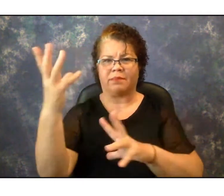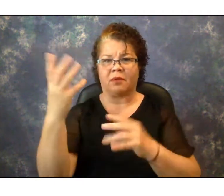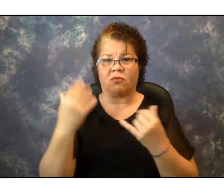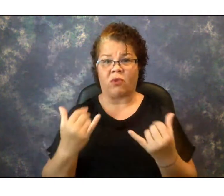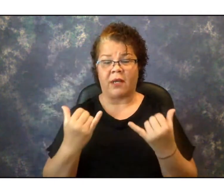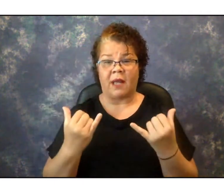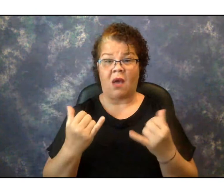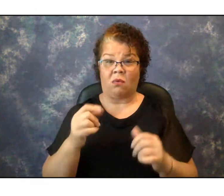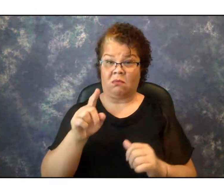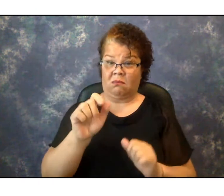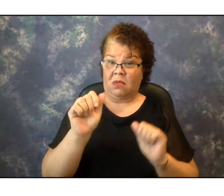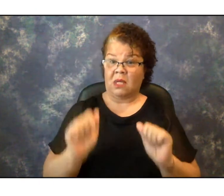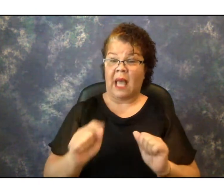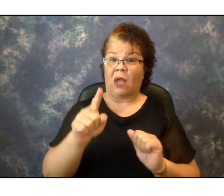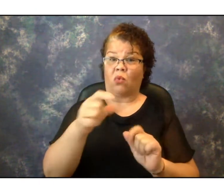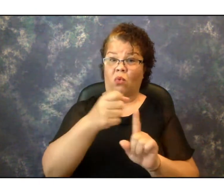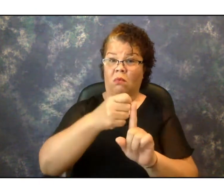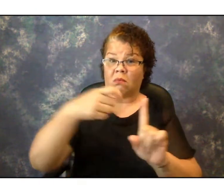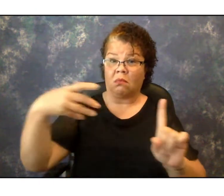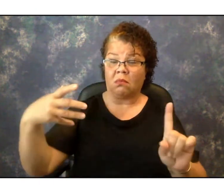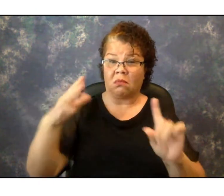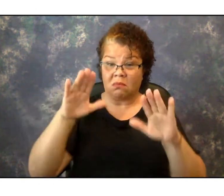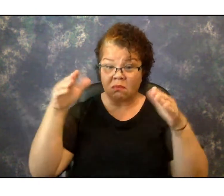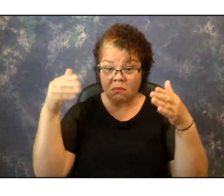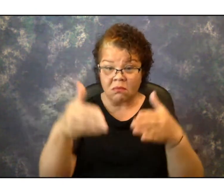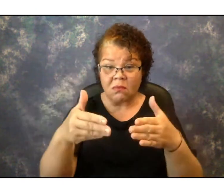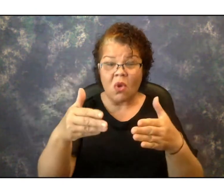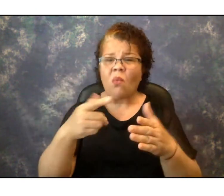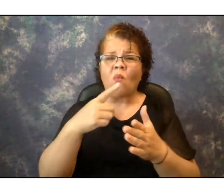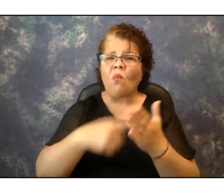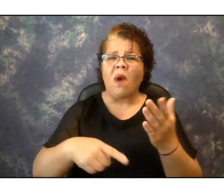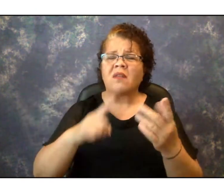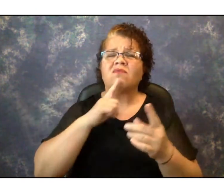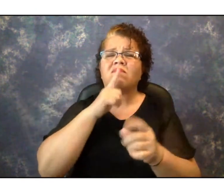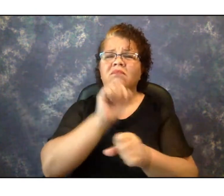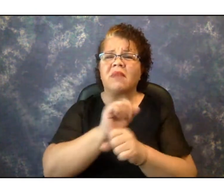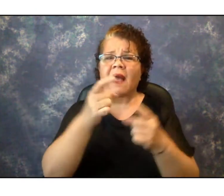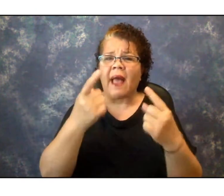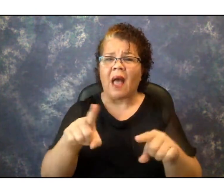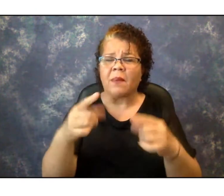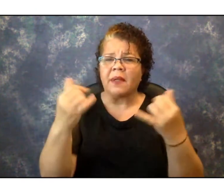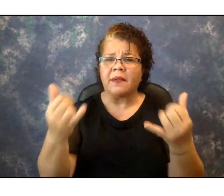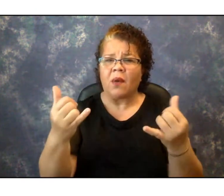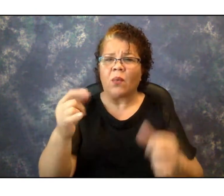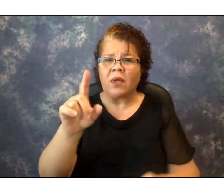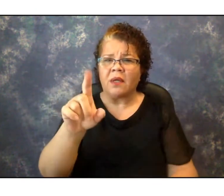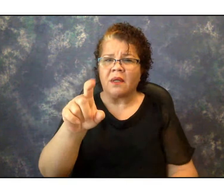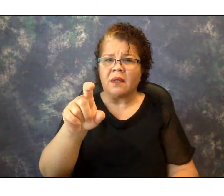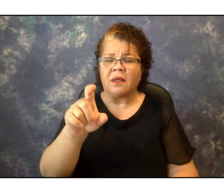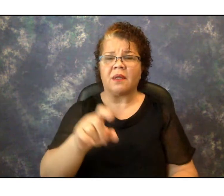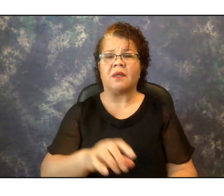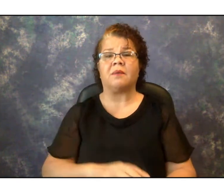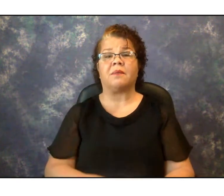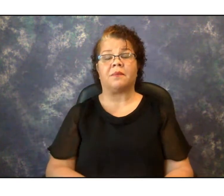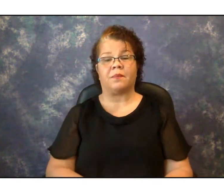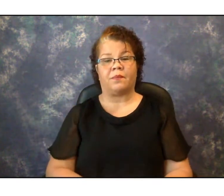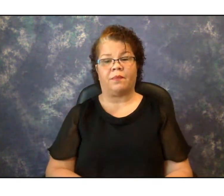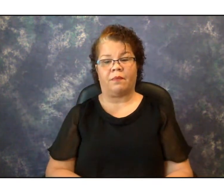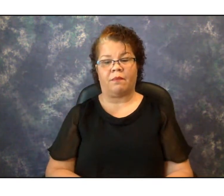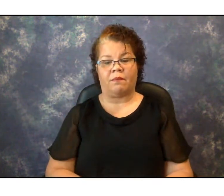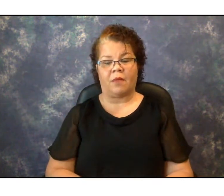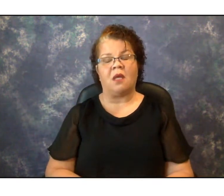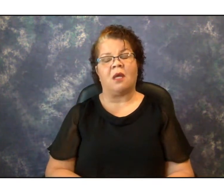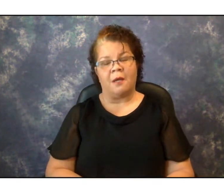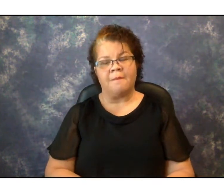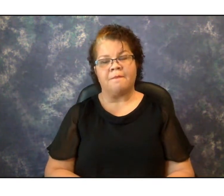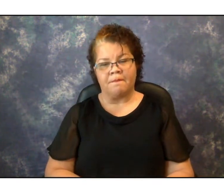on what it actually is. Right. So, I mean, for me, as someone who